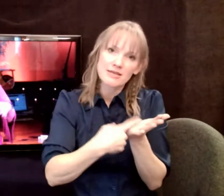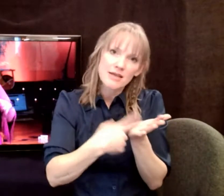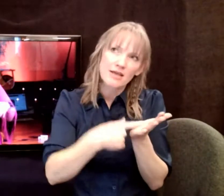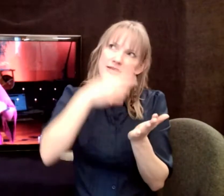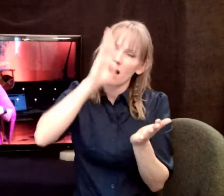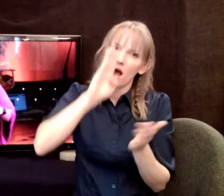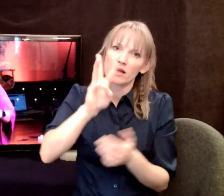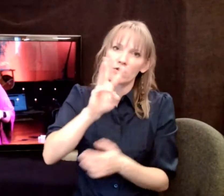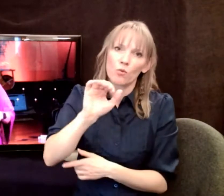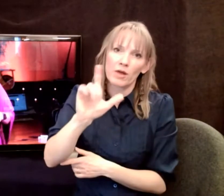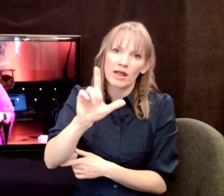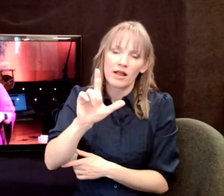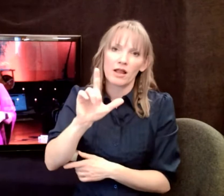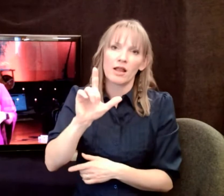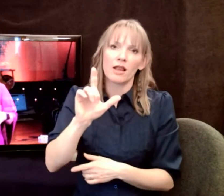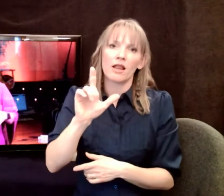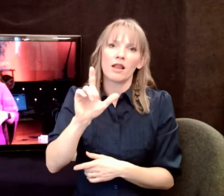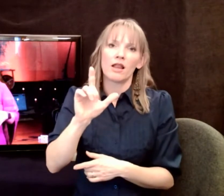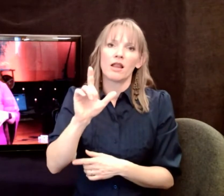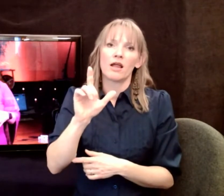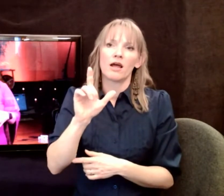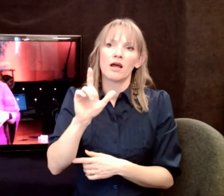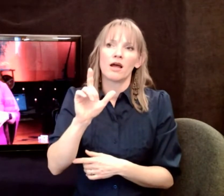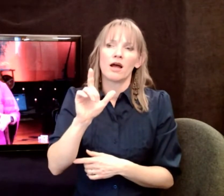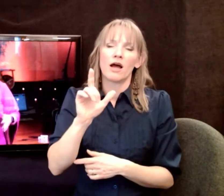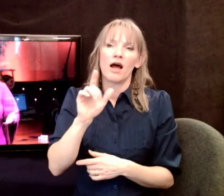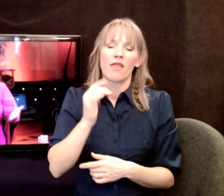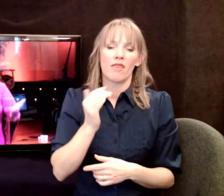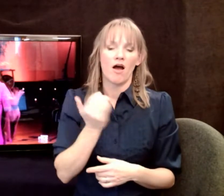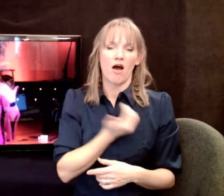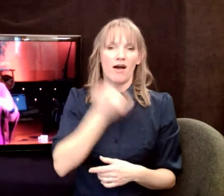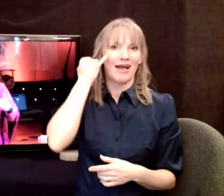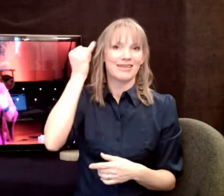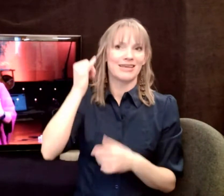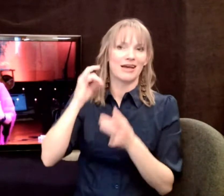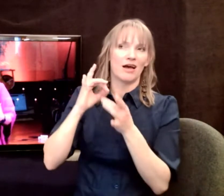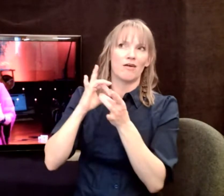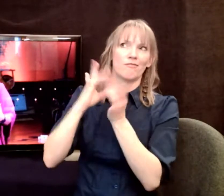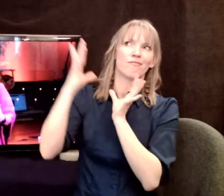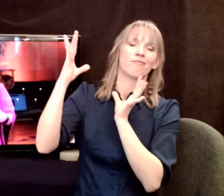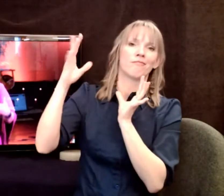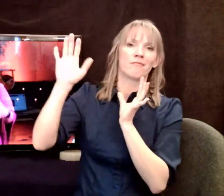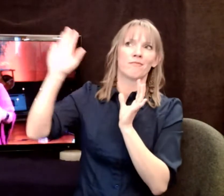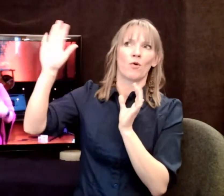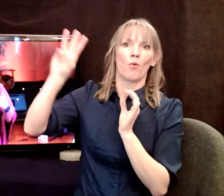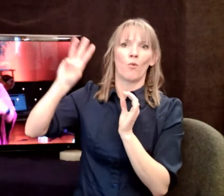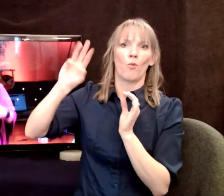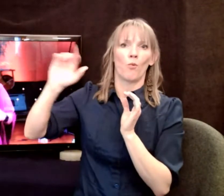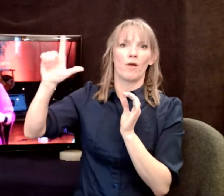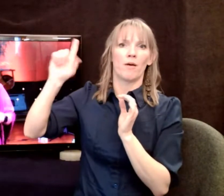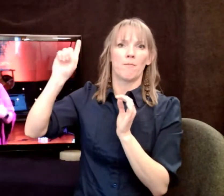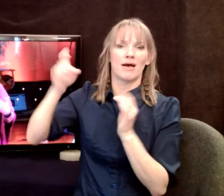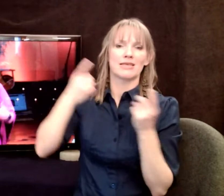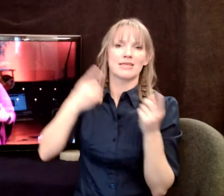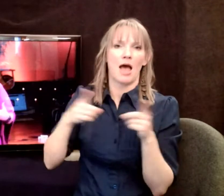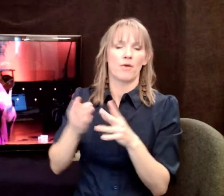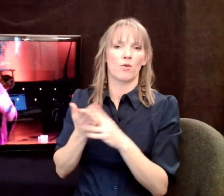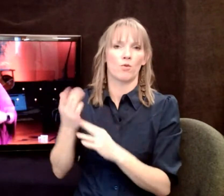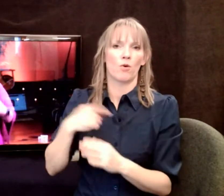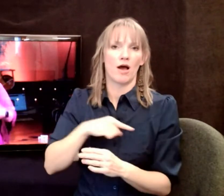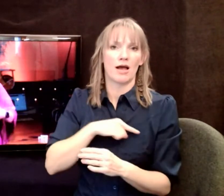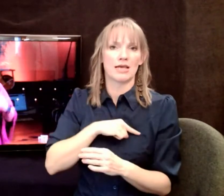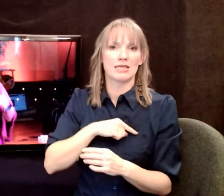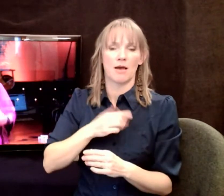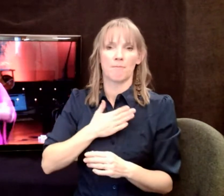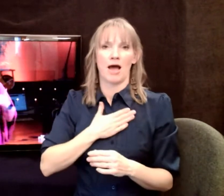letting go of some notion that there's some being out there whose will must be done through us and who's saying, okay, my will